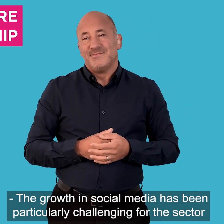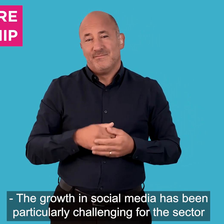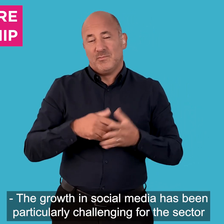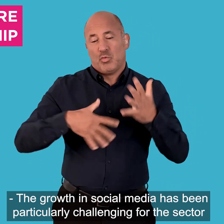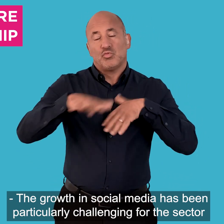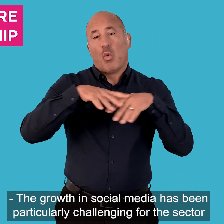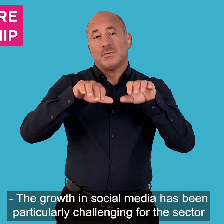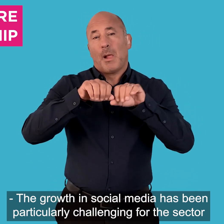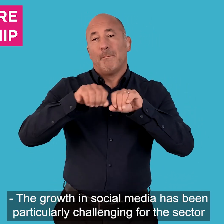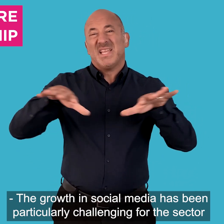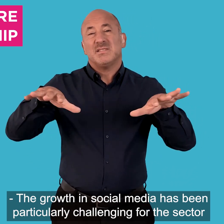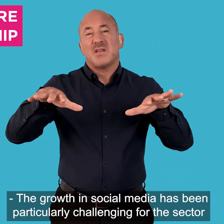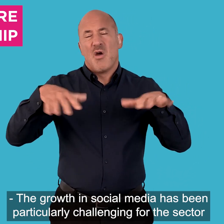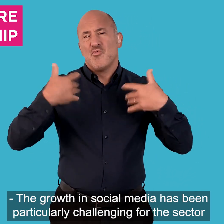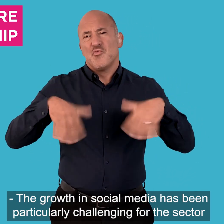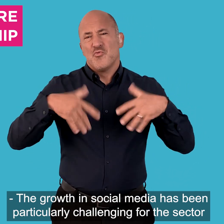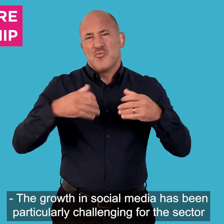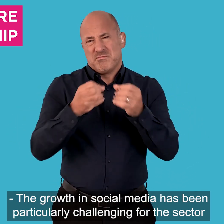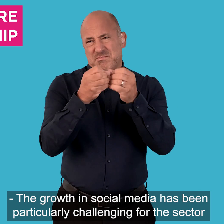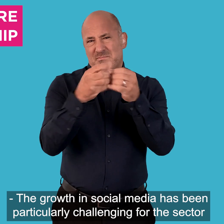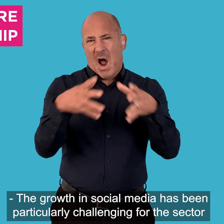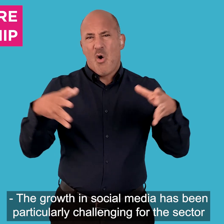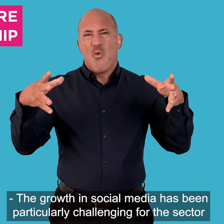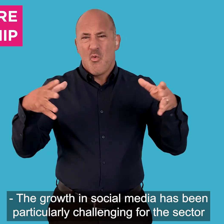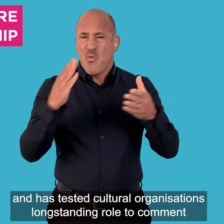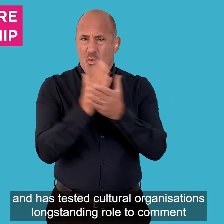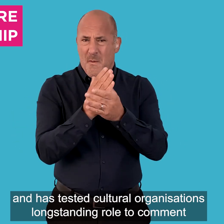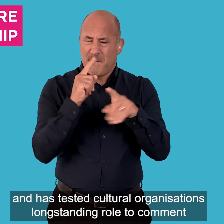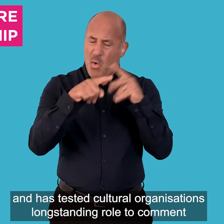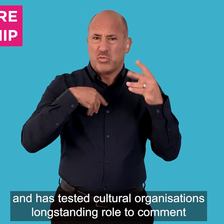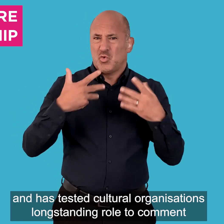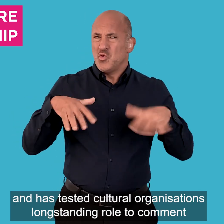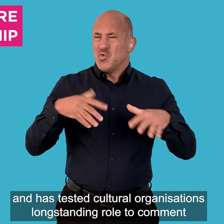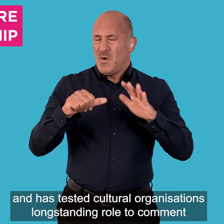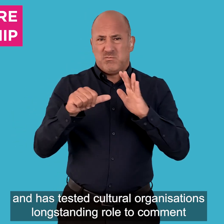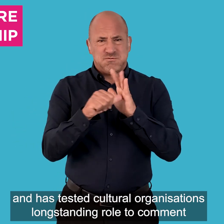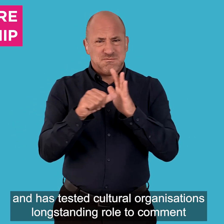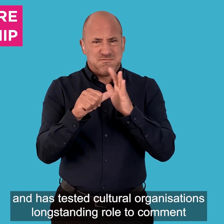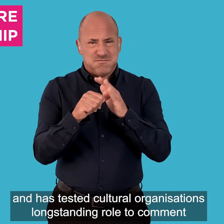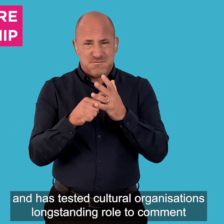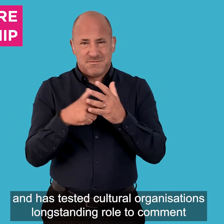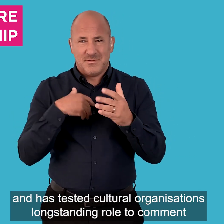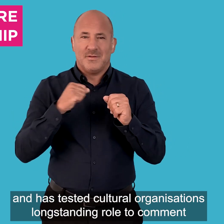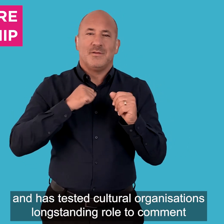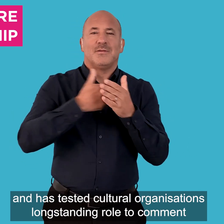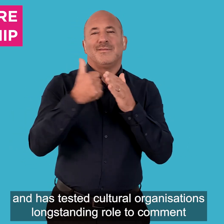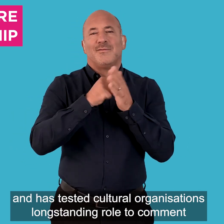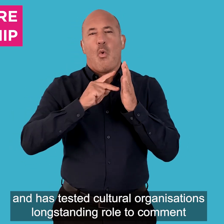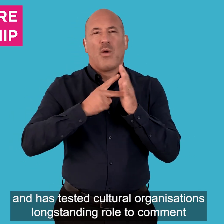growth in social media has been particularly challenging for the sector and has tested cultural organisations'